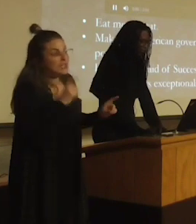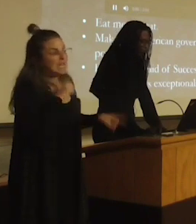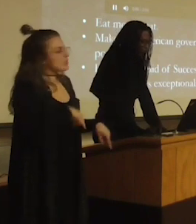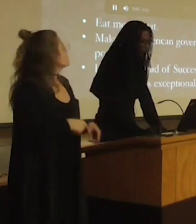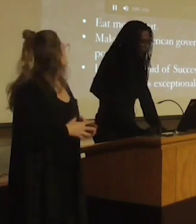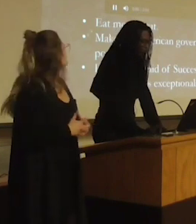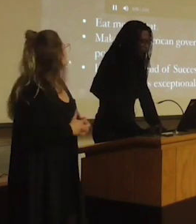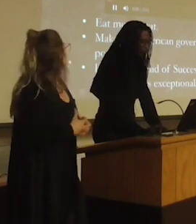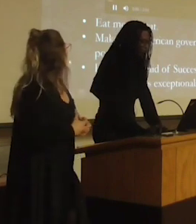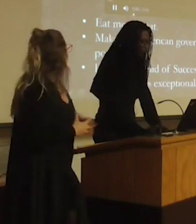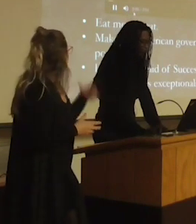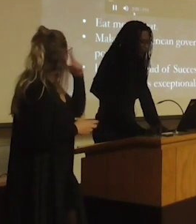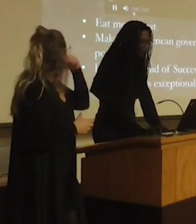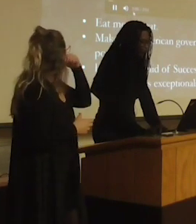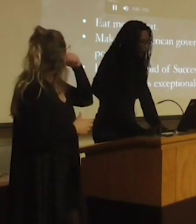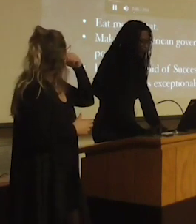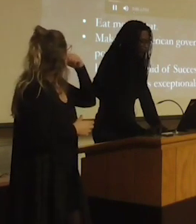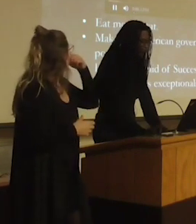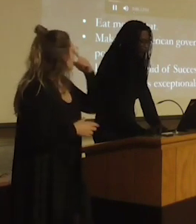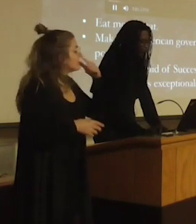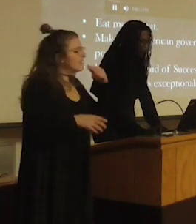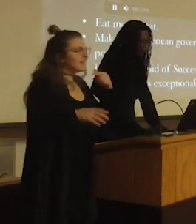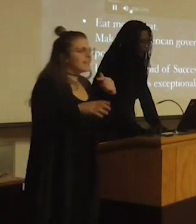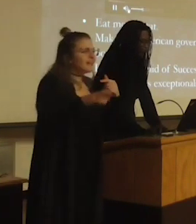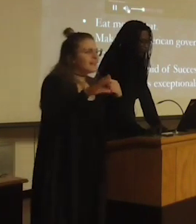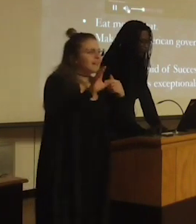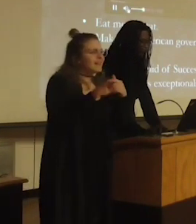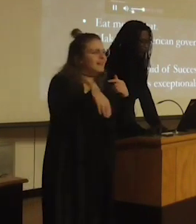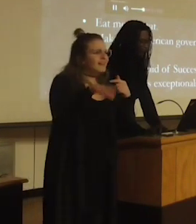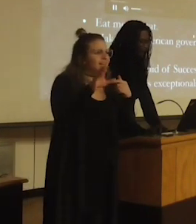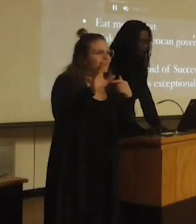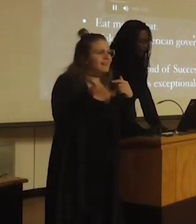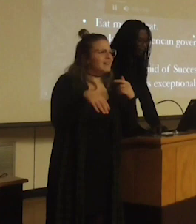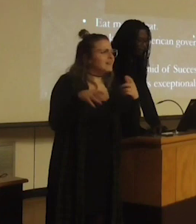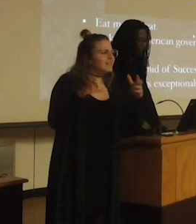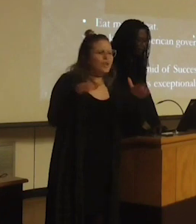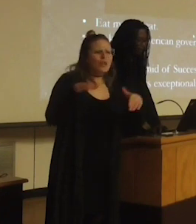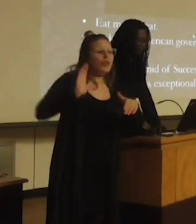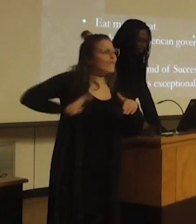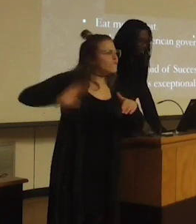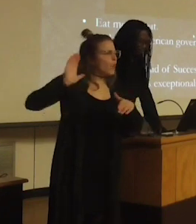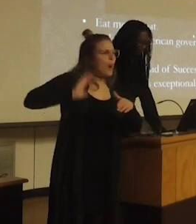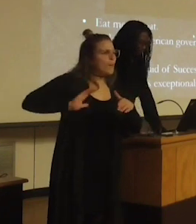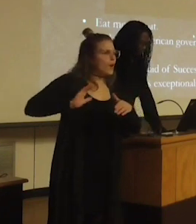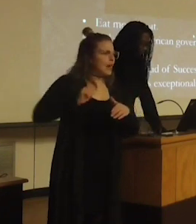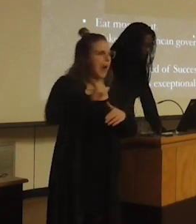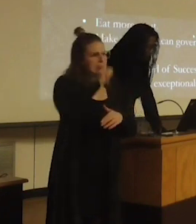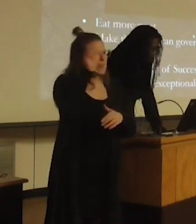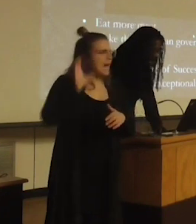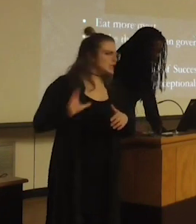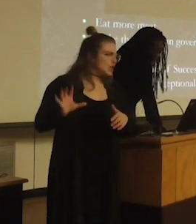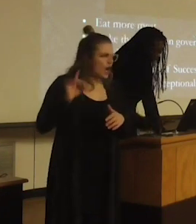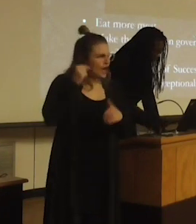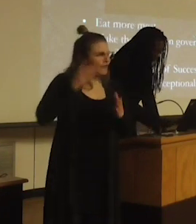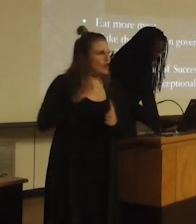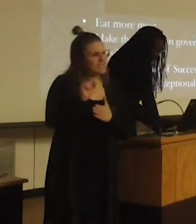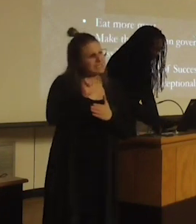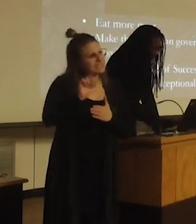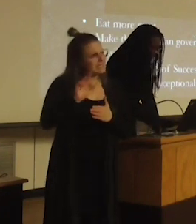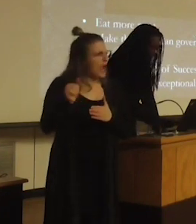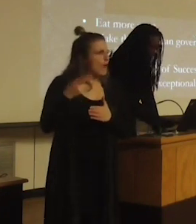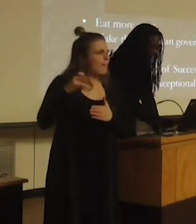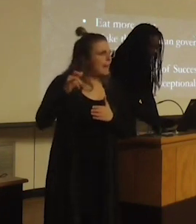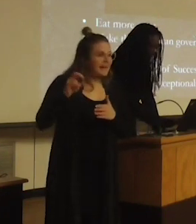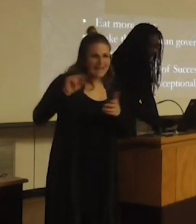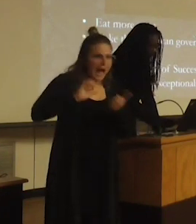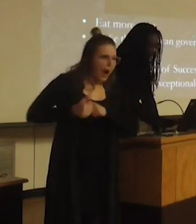Hey, joining us now is Fox's contributor and former Alaska Governor Sarah Palin live in